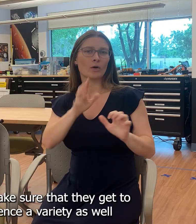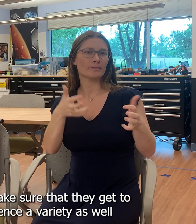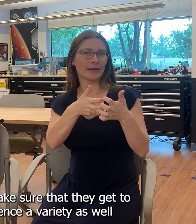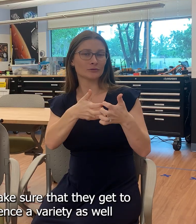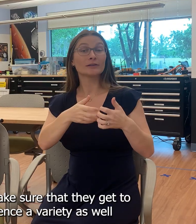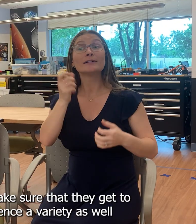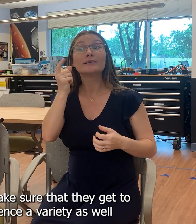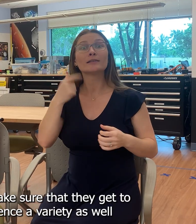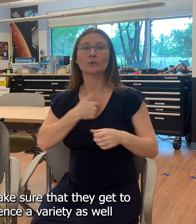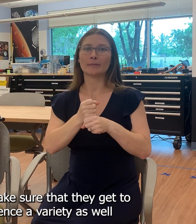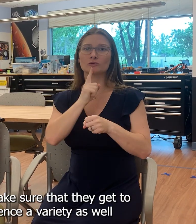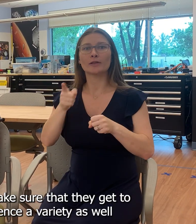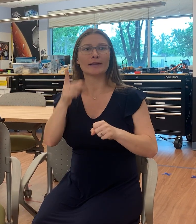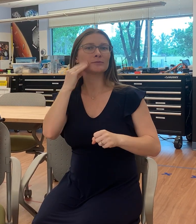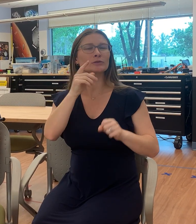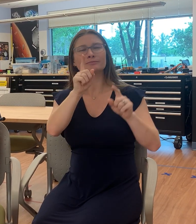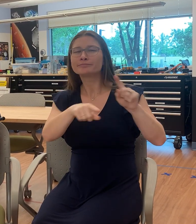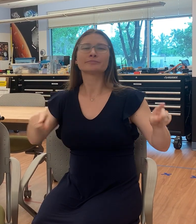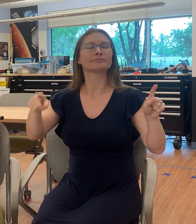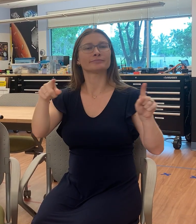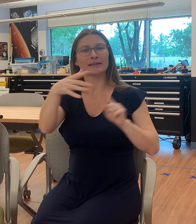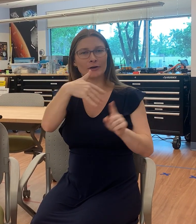that they get to experience a variety as well.